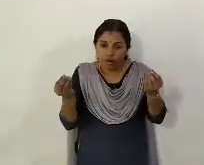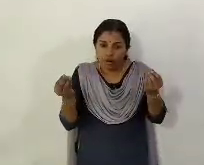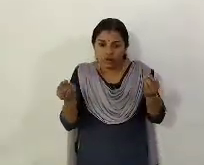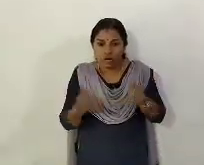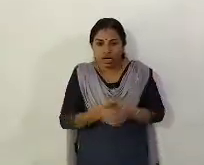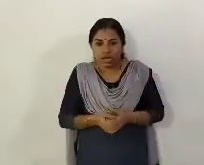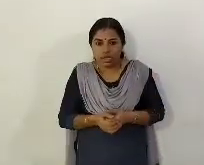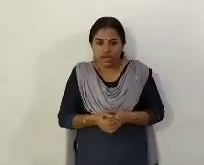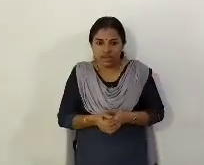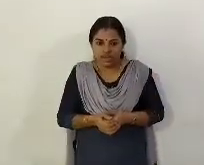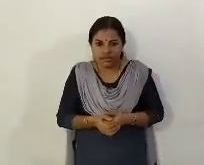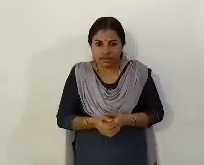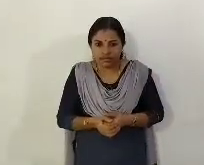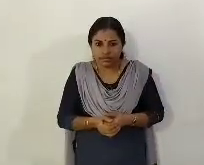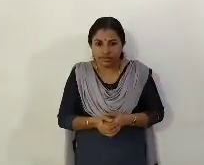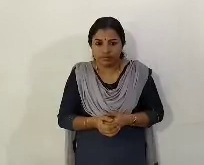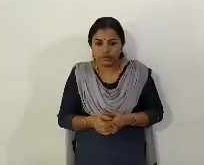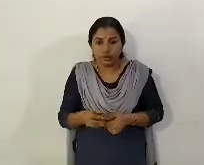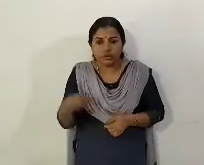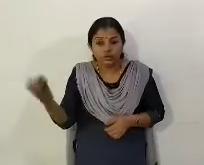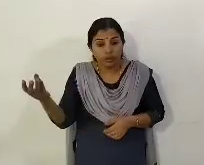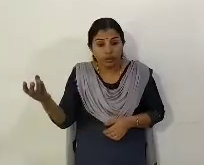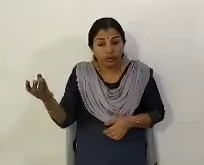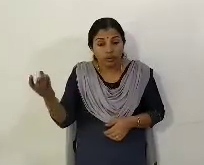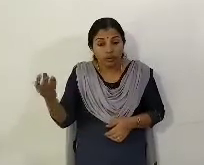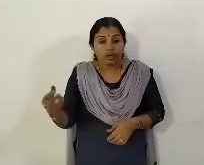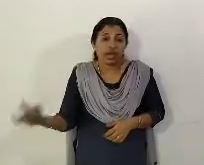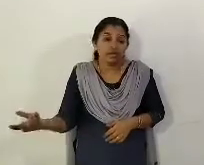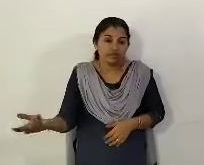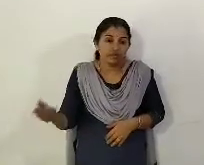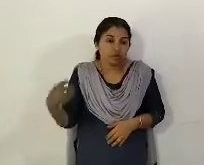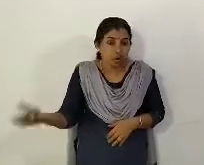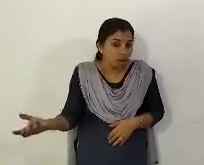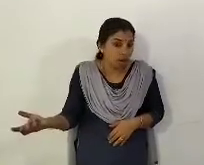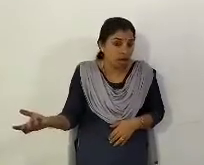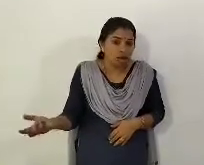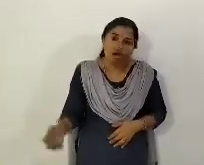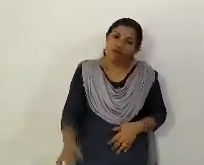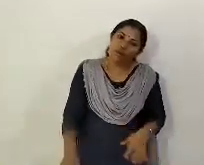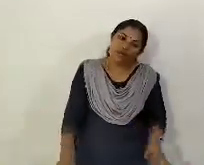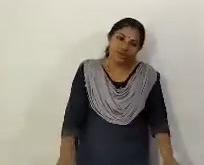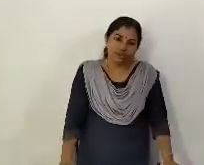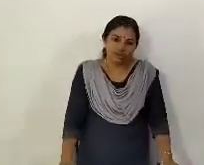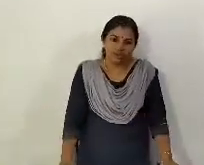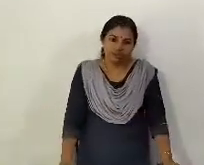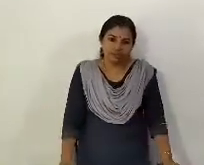export the images to raster or vector.